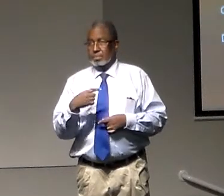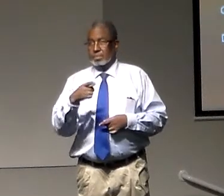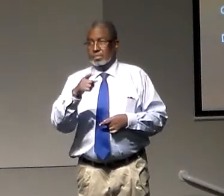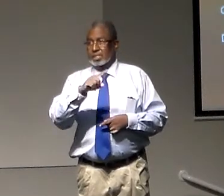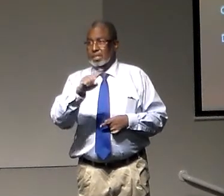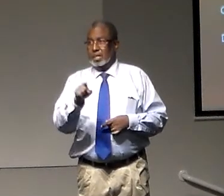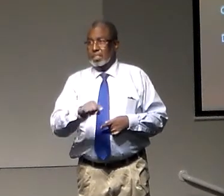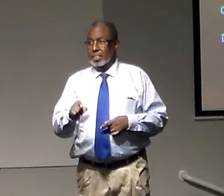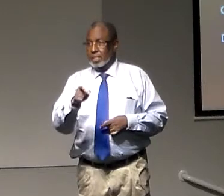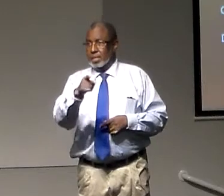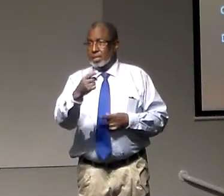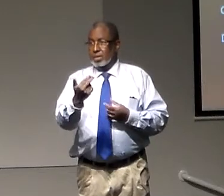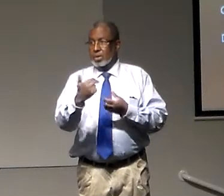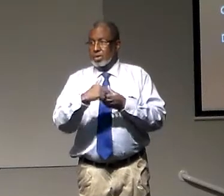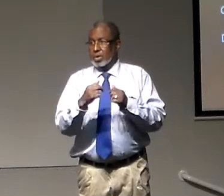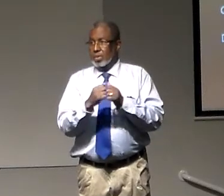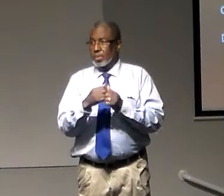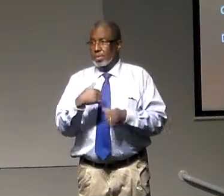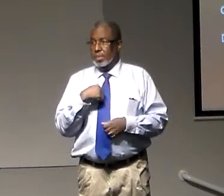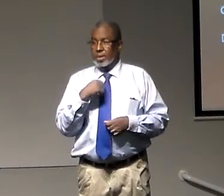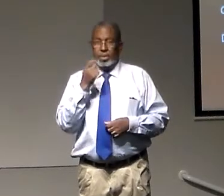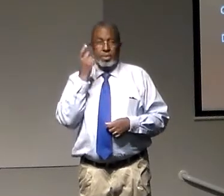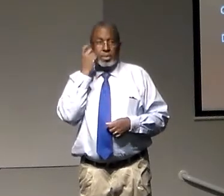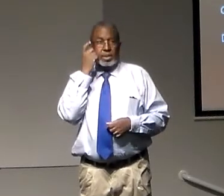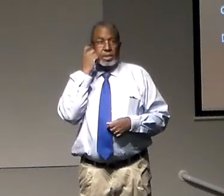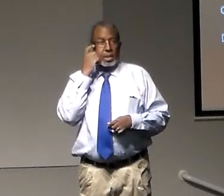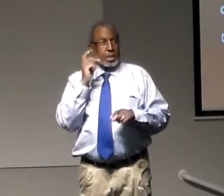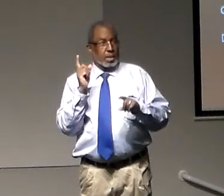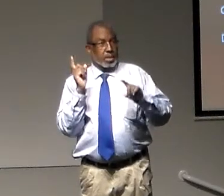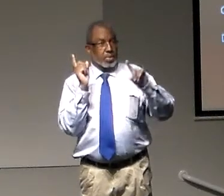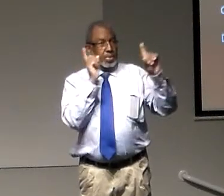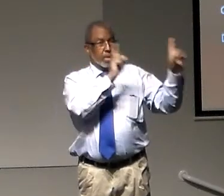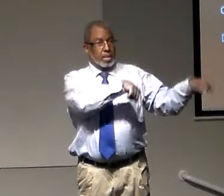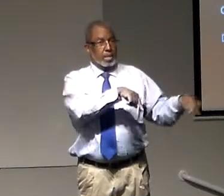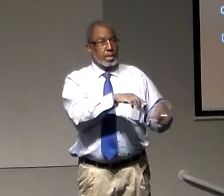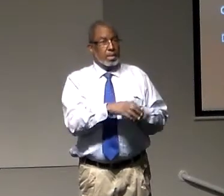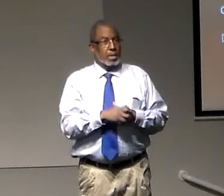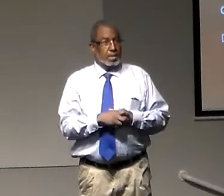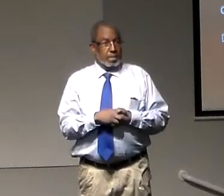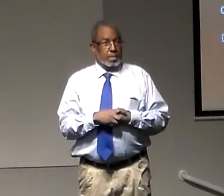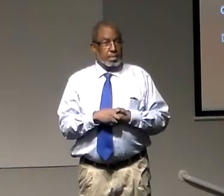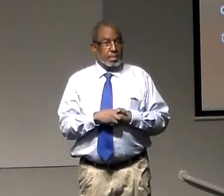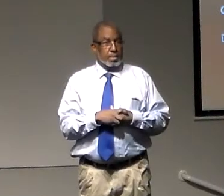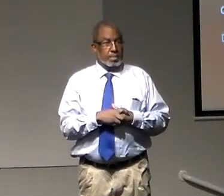So Zeth, he joined with me just recently, and when we went there,